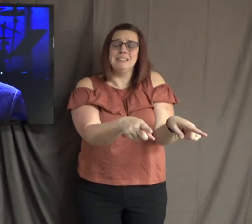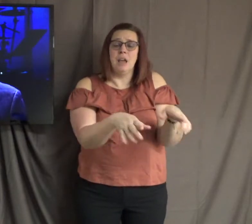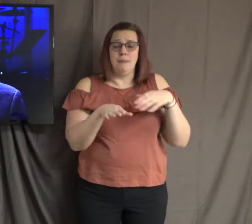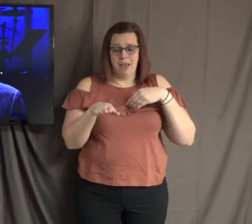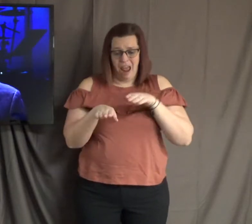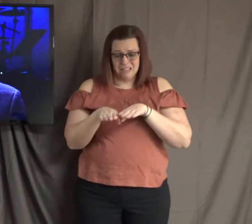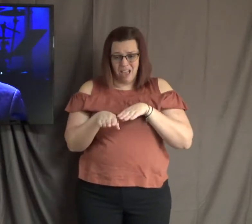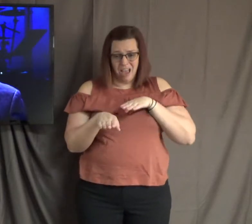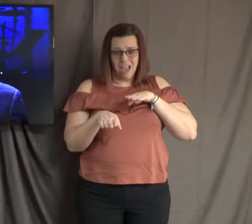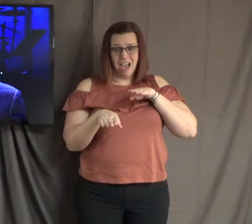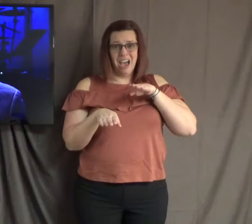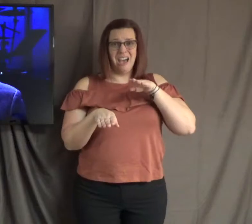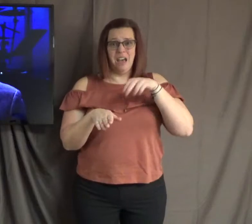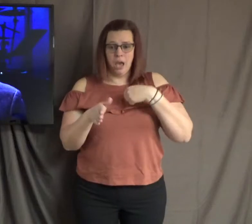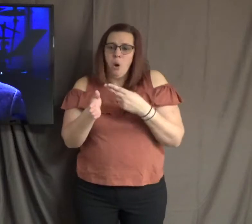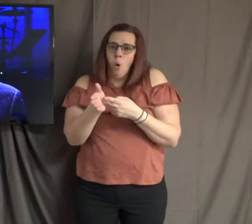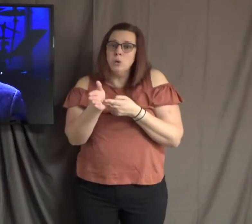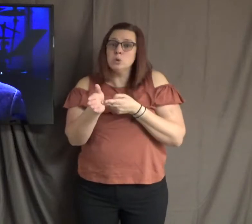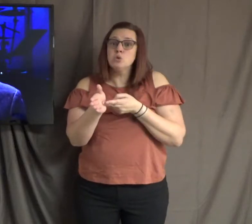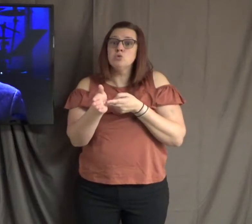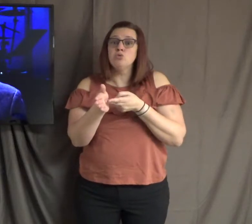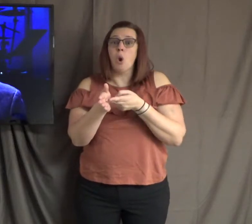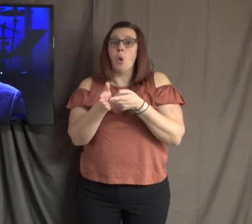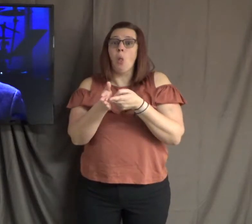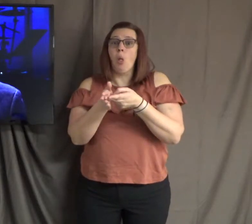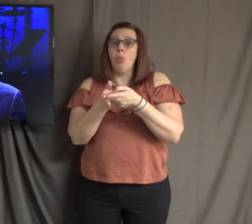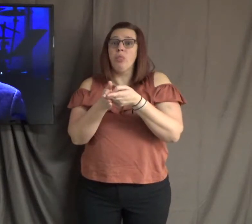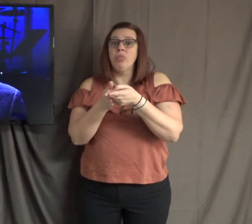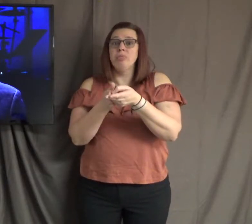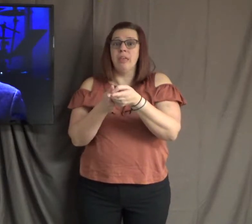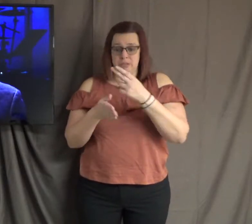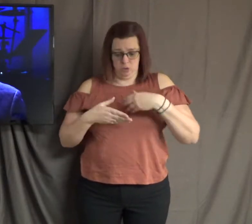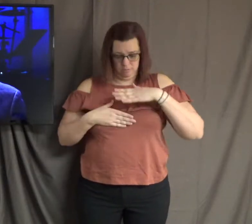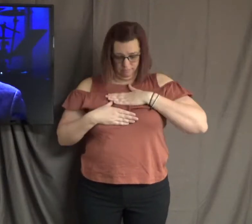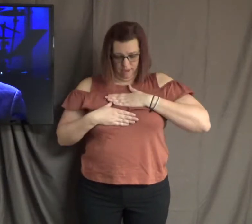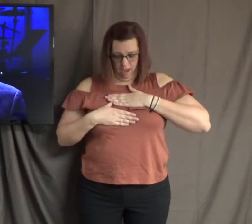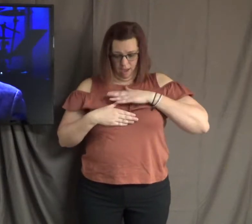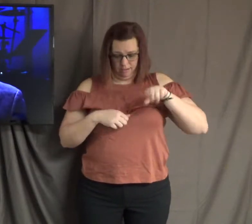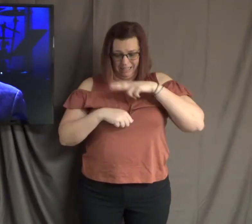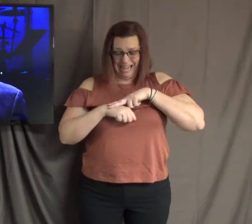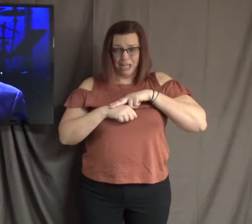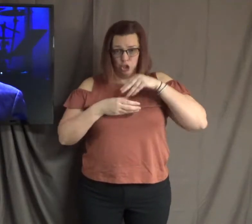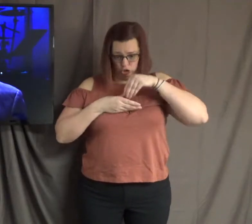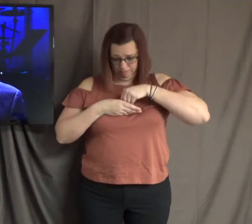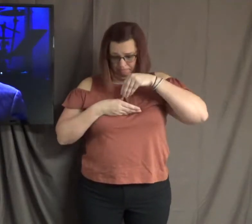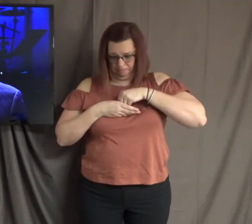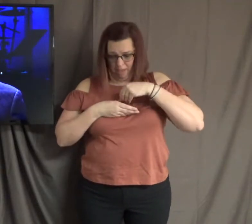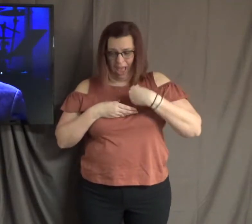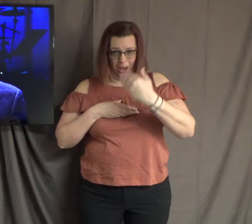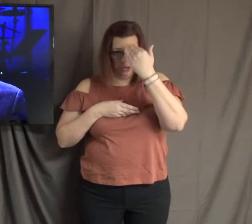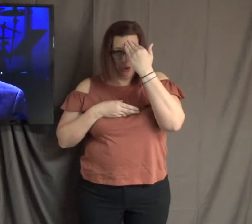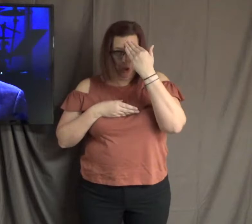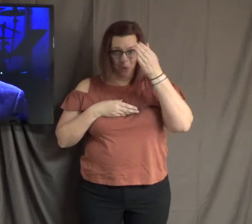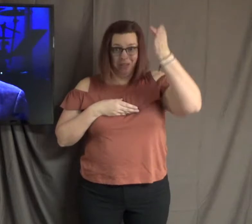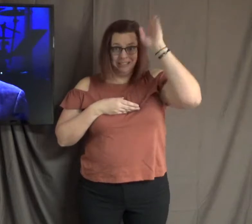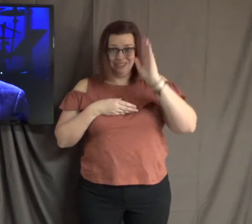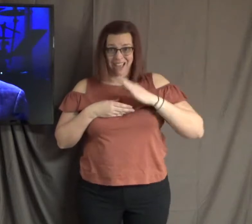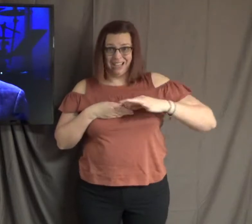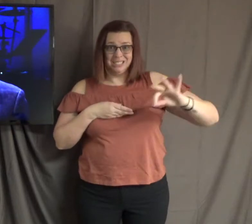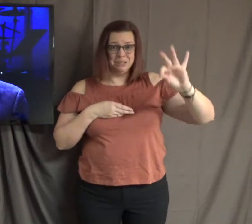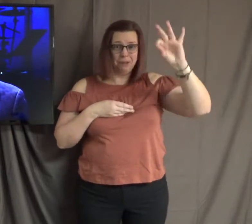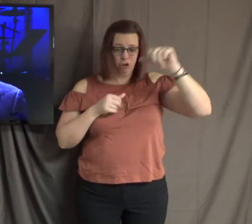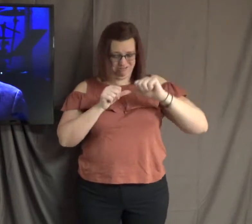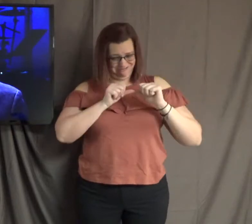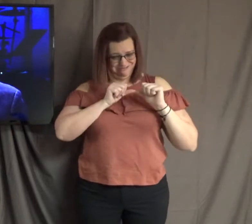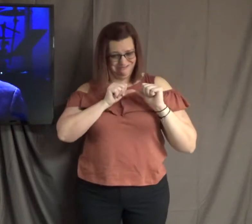But as we hold true to that true nature of who we are, I know that that divine spirit continues to